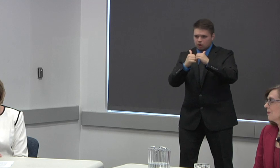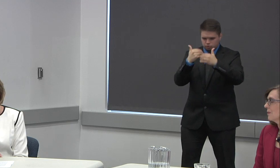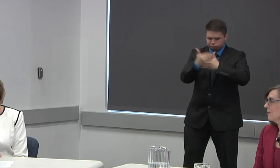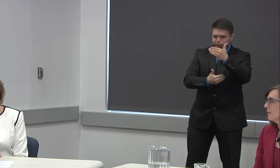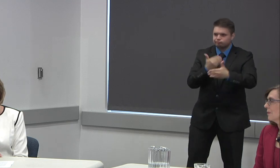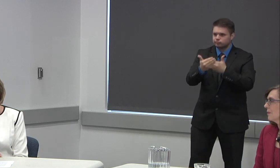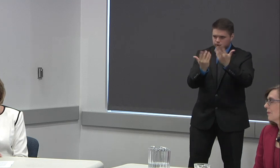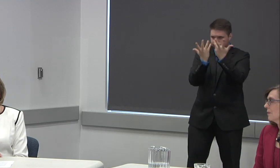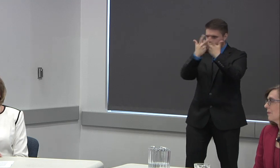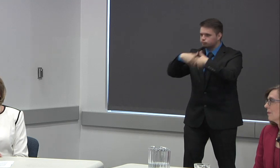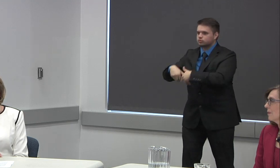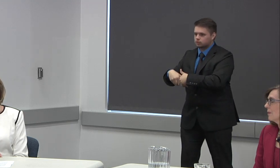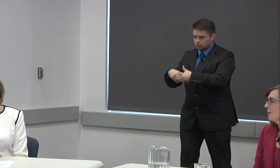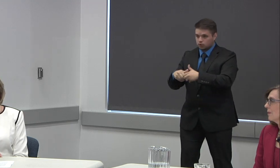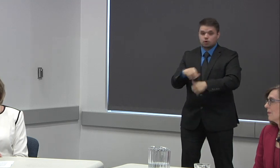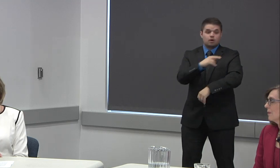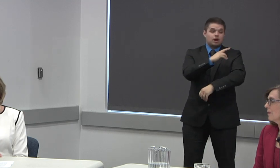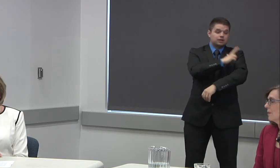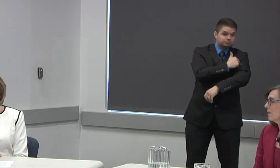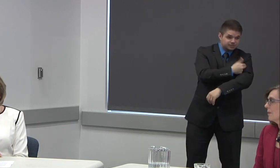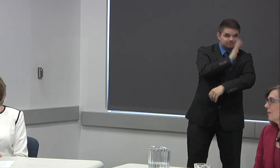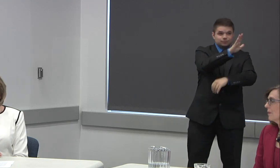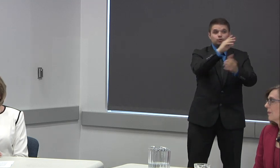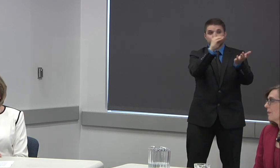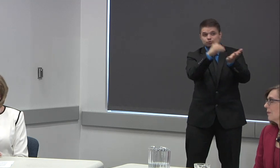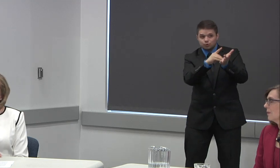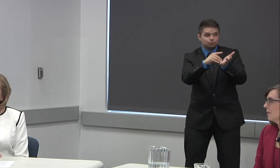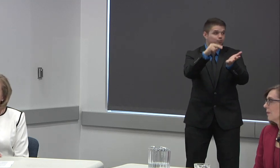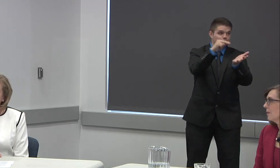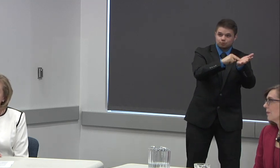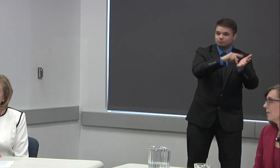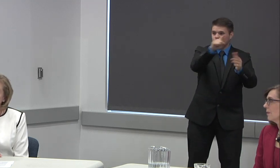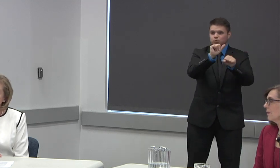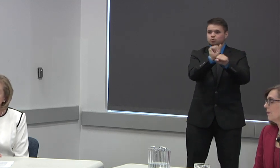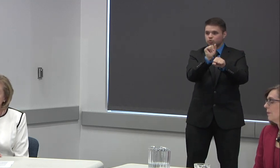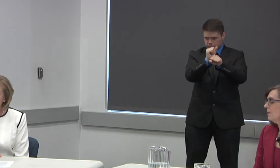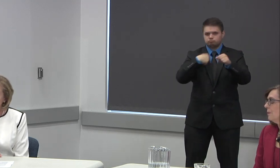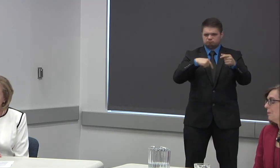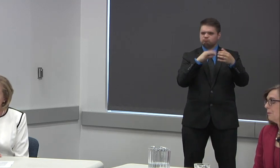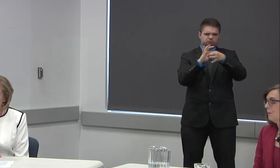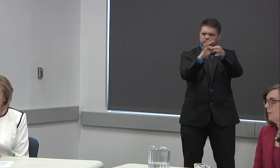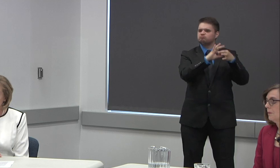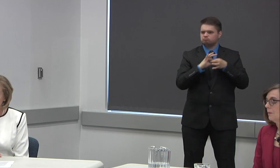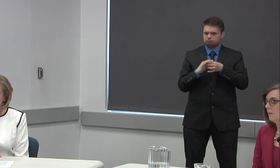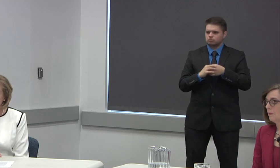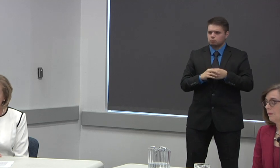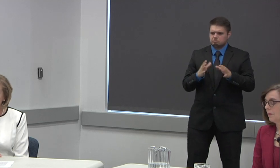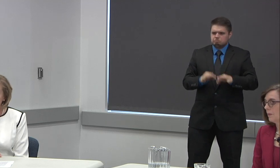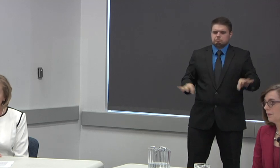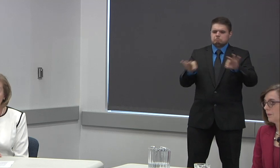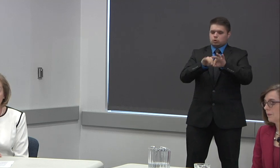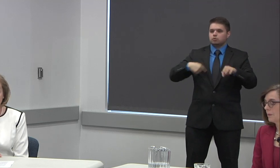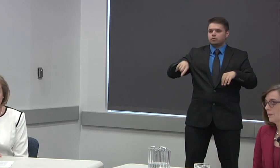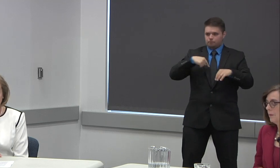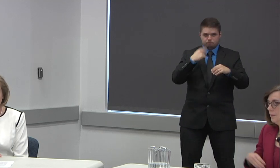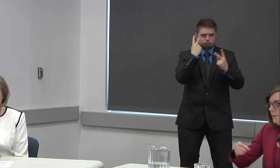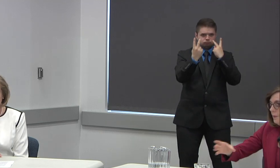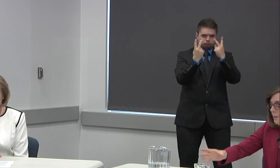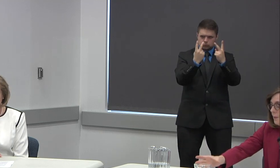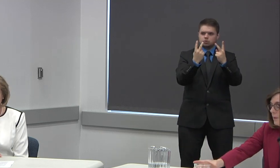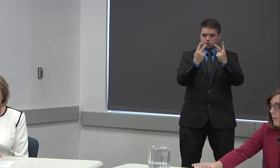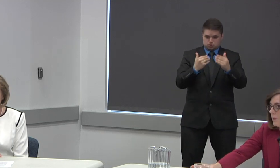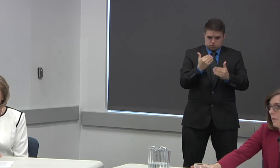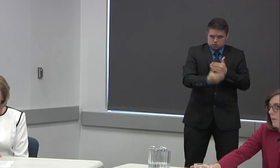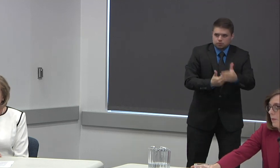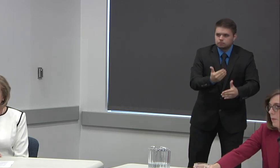response. It's important to note that just as we have phased in measures to slow the spread of